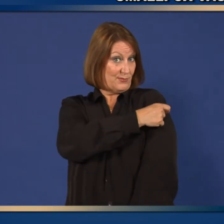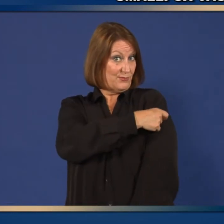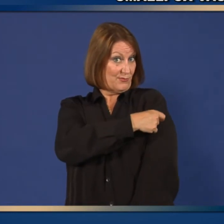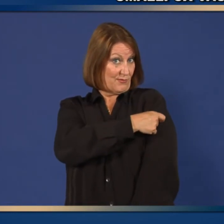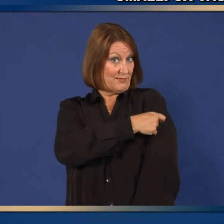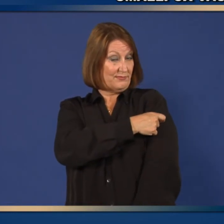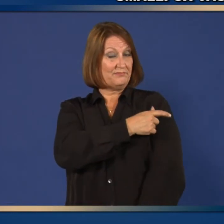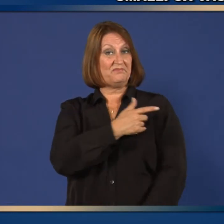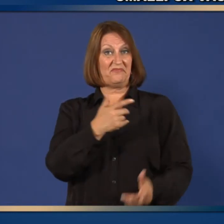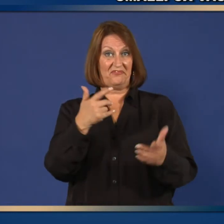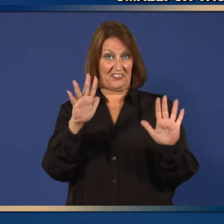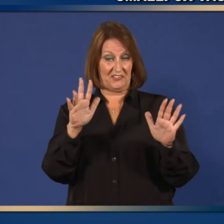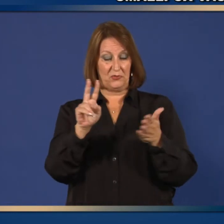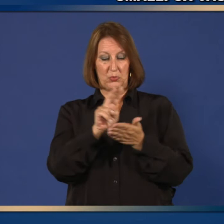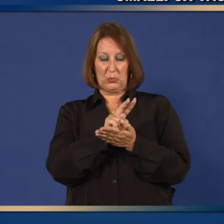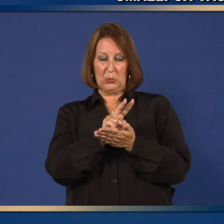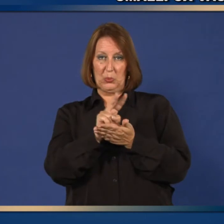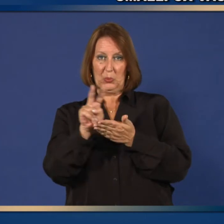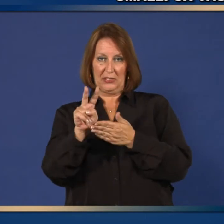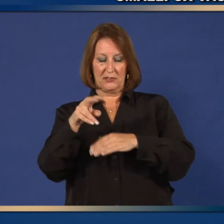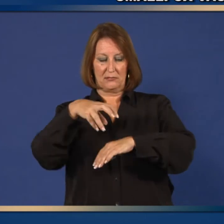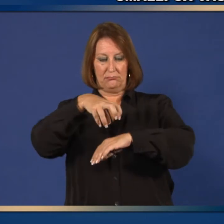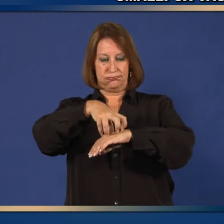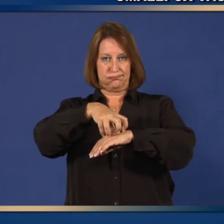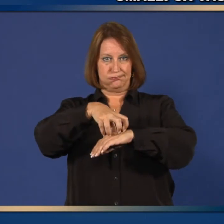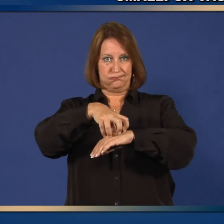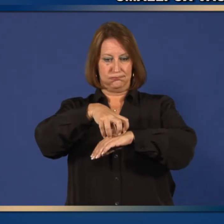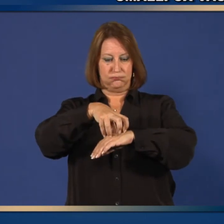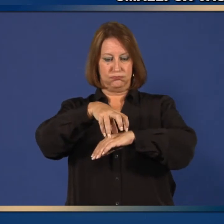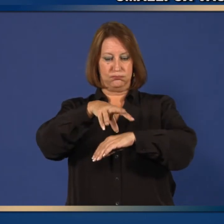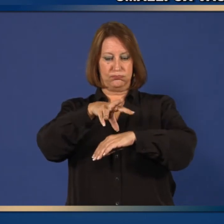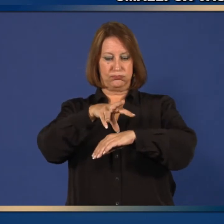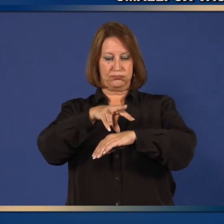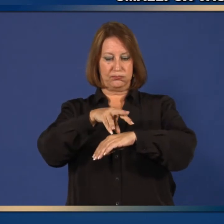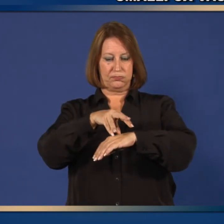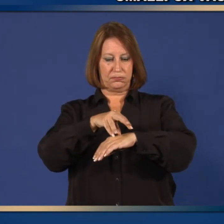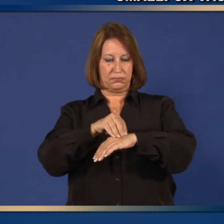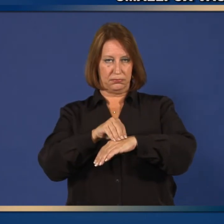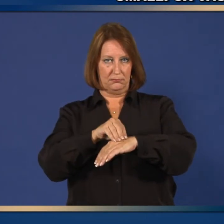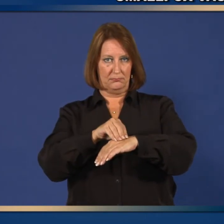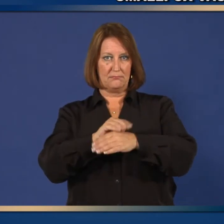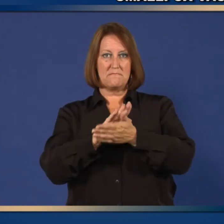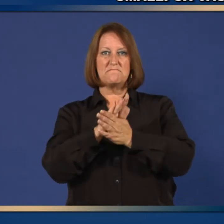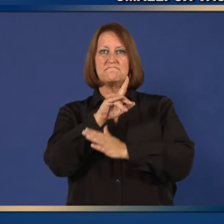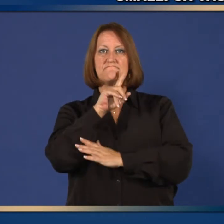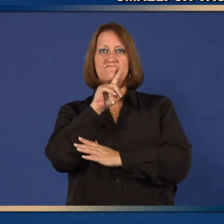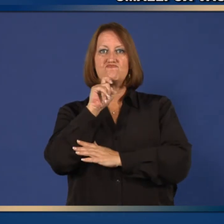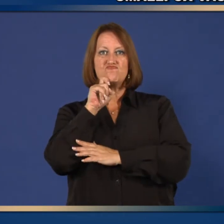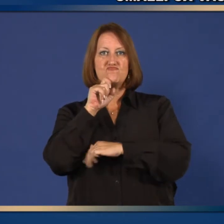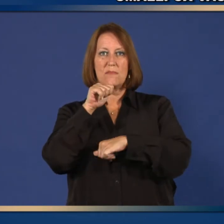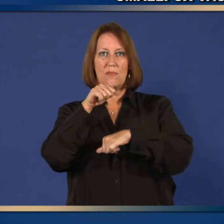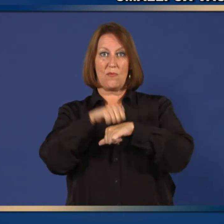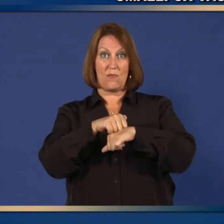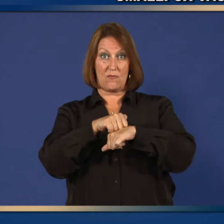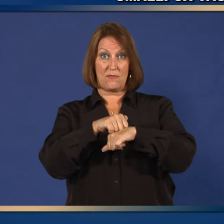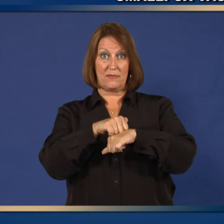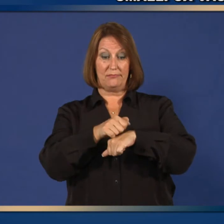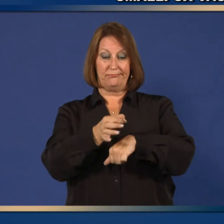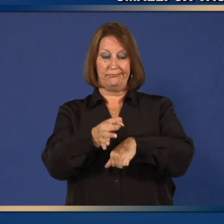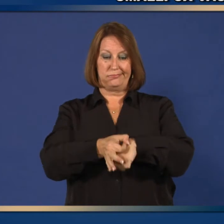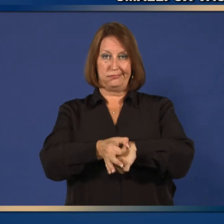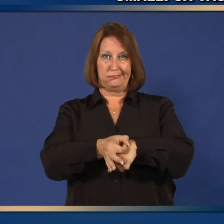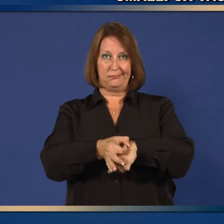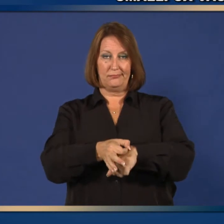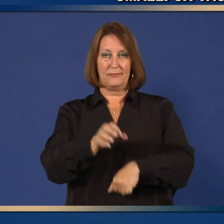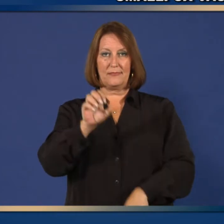Week 2. The blister will dry up and a scab will form.